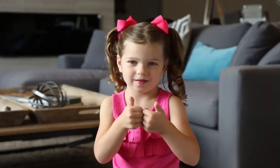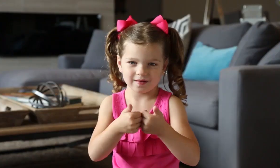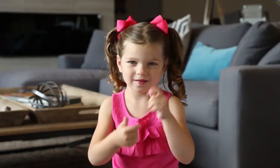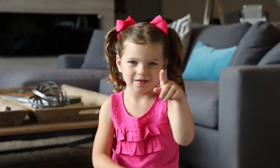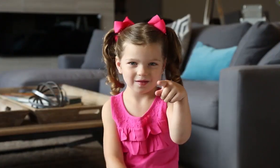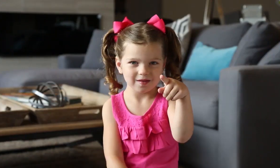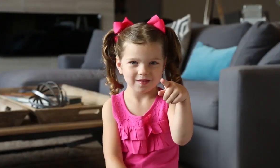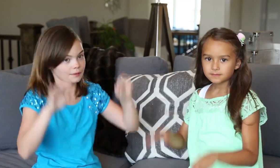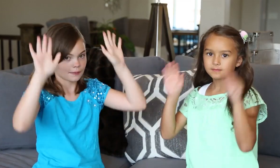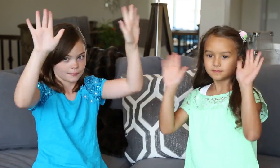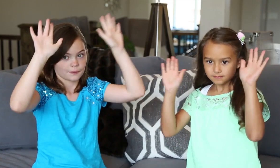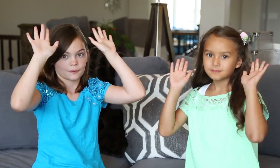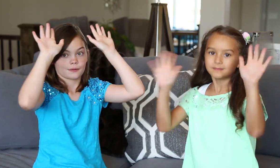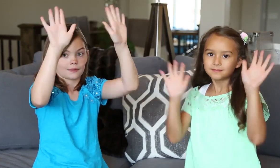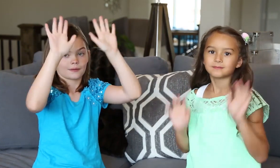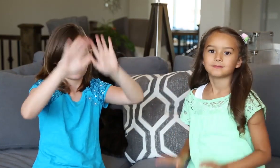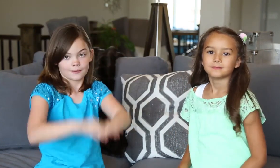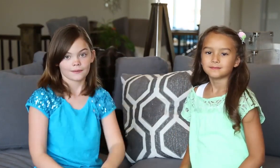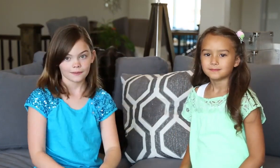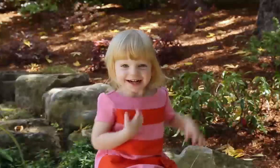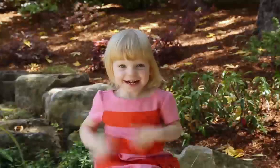How you? Great. Happy.